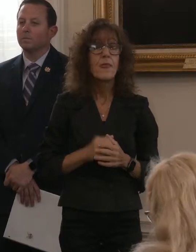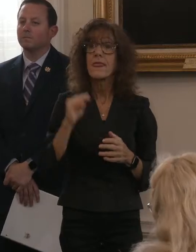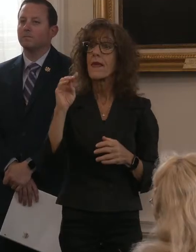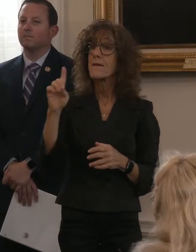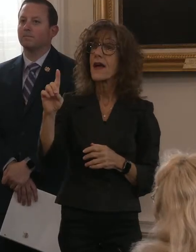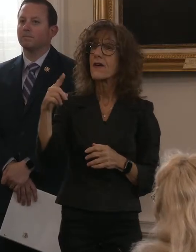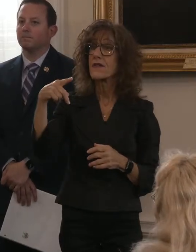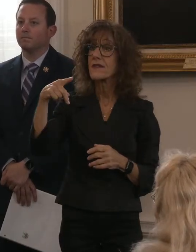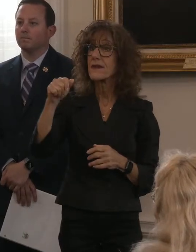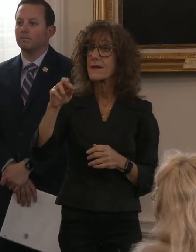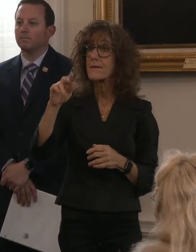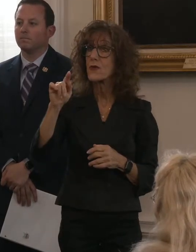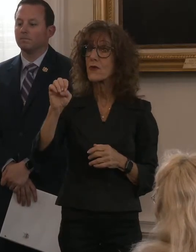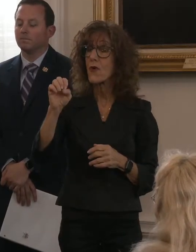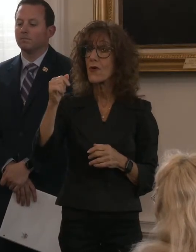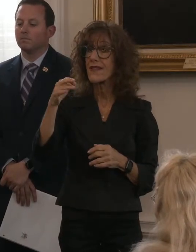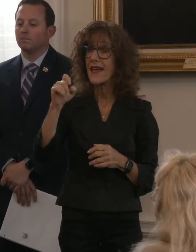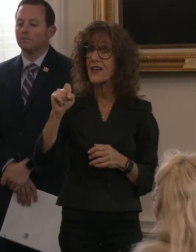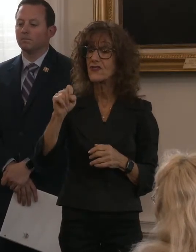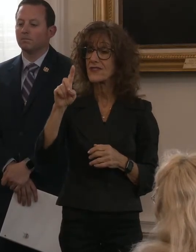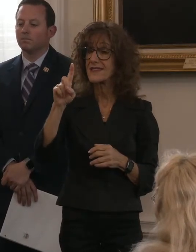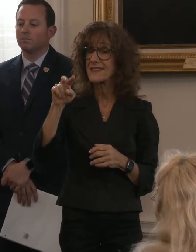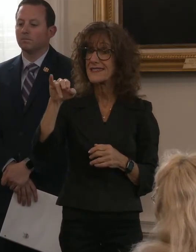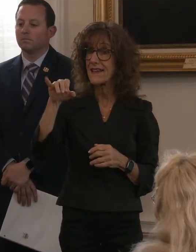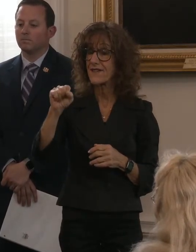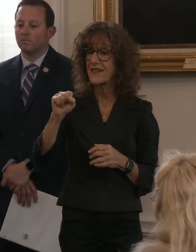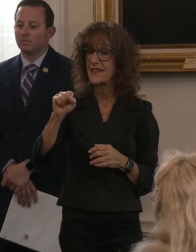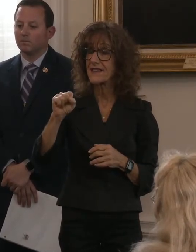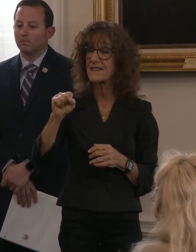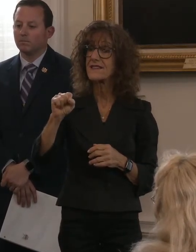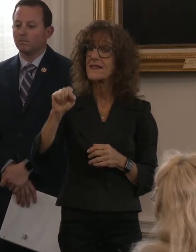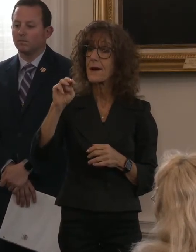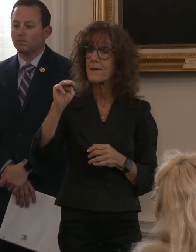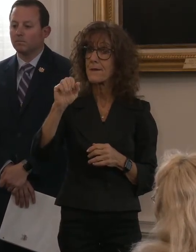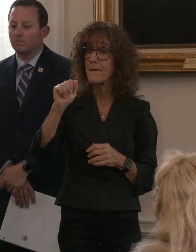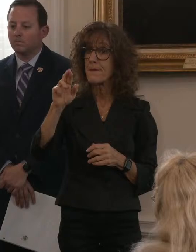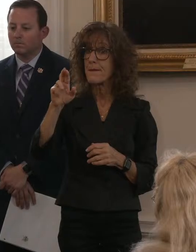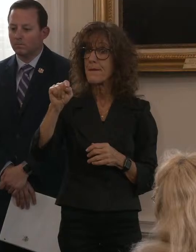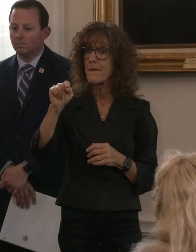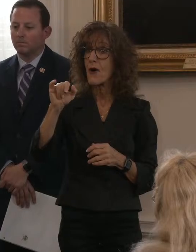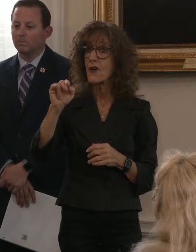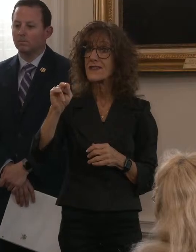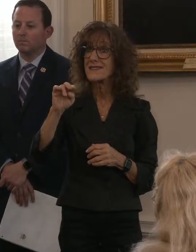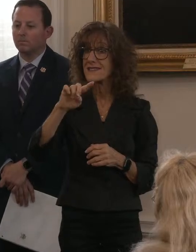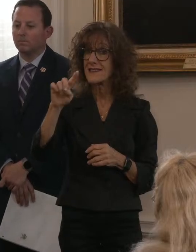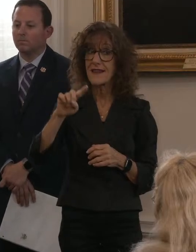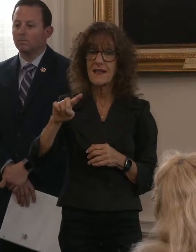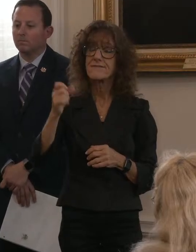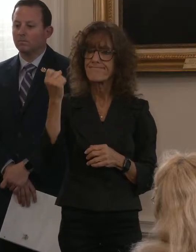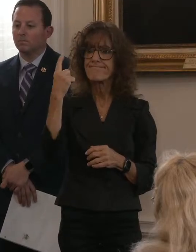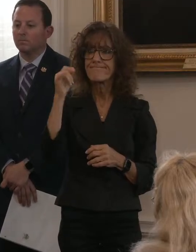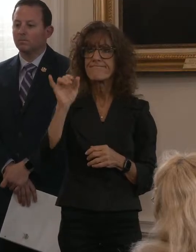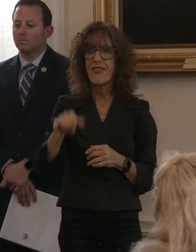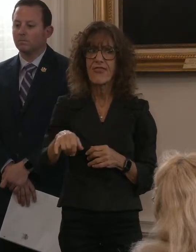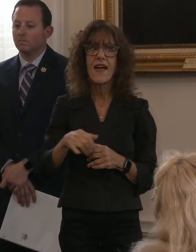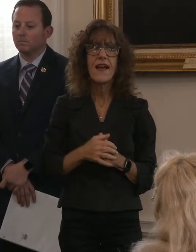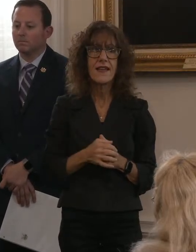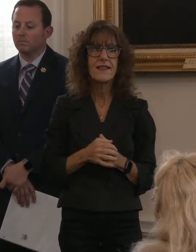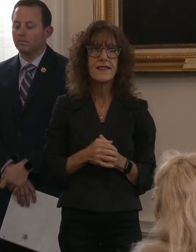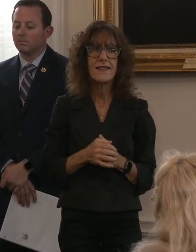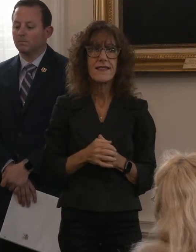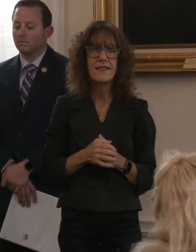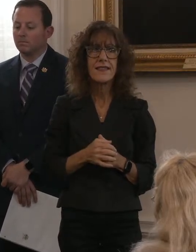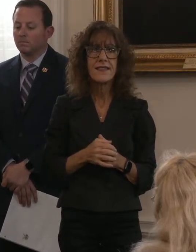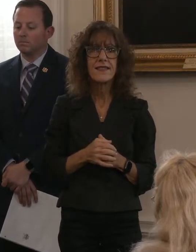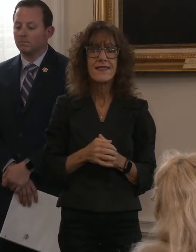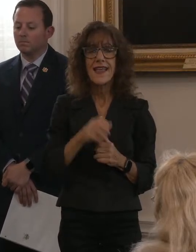Maryland parole agent Davis Giovanni Martinez understood that. And at just